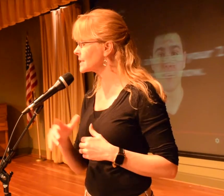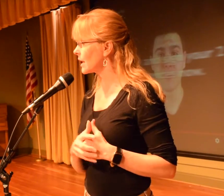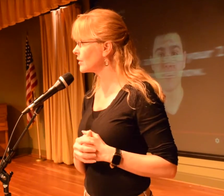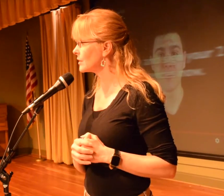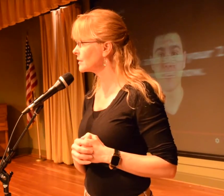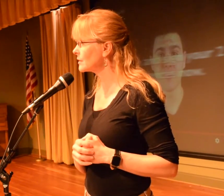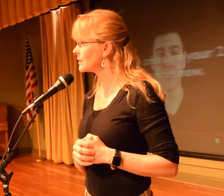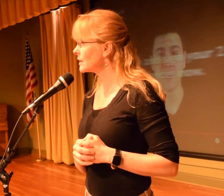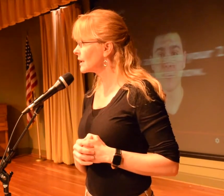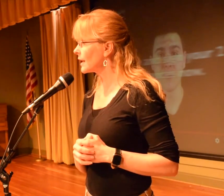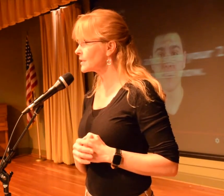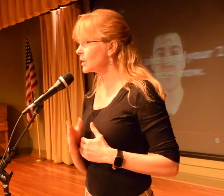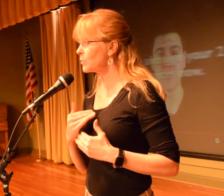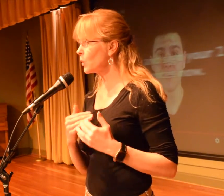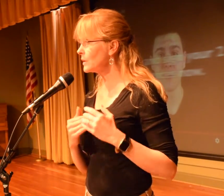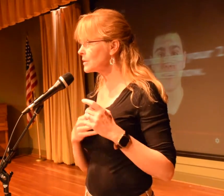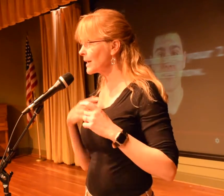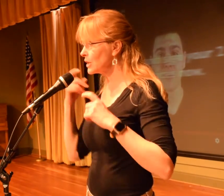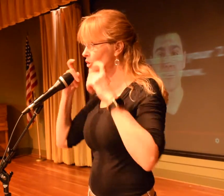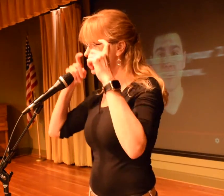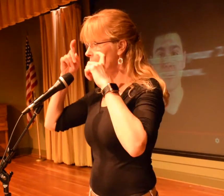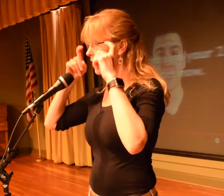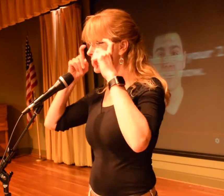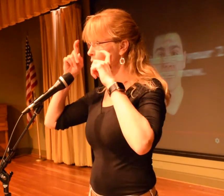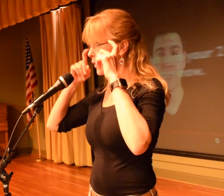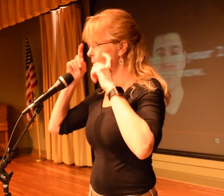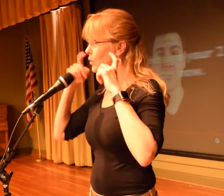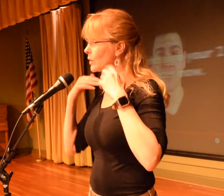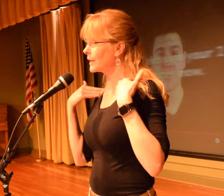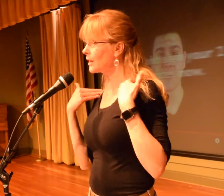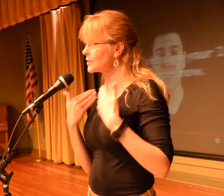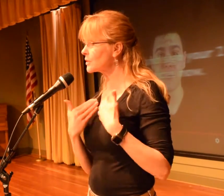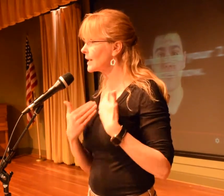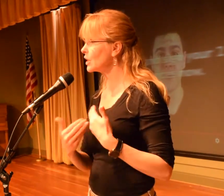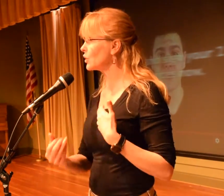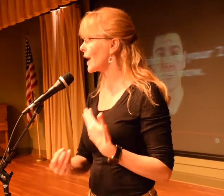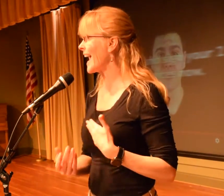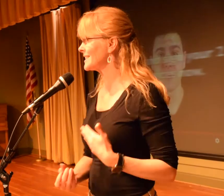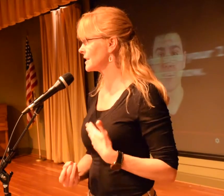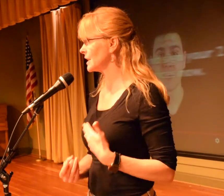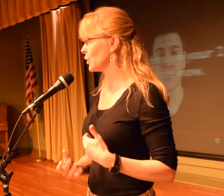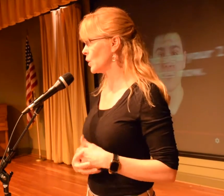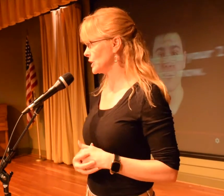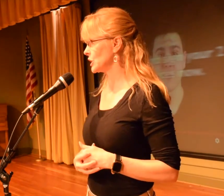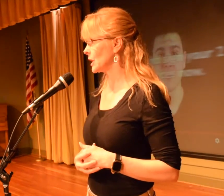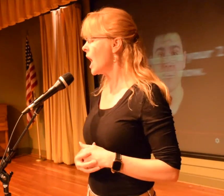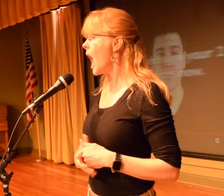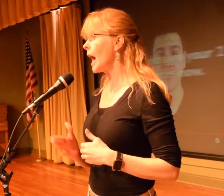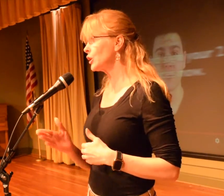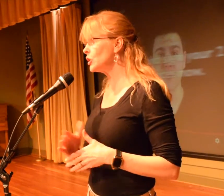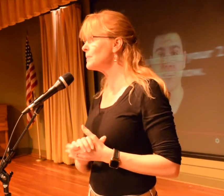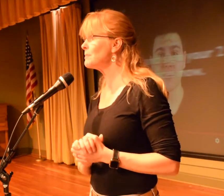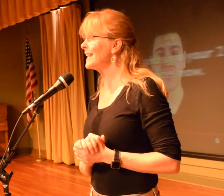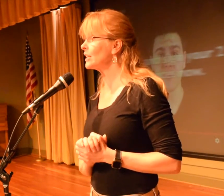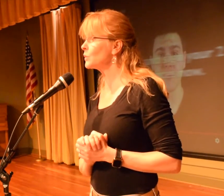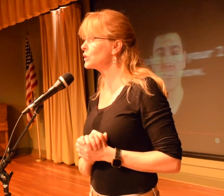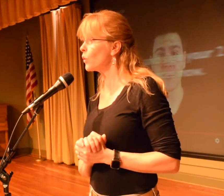ASL. Yes, the important is making sure you have the grammar on there so they know you're asking a question. I could be making a